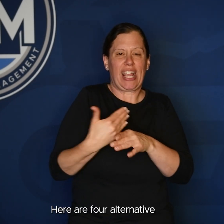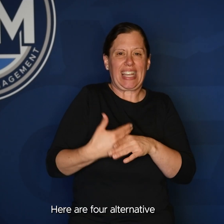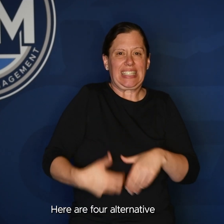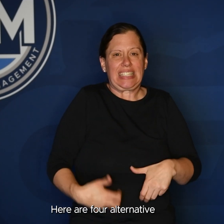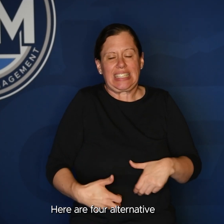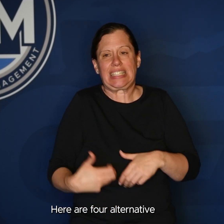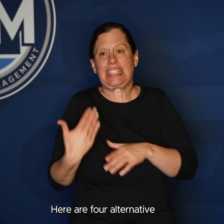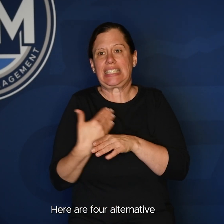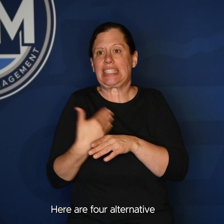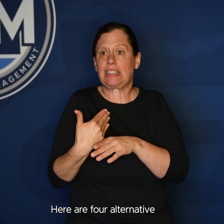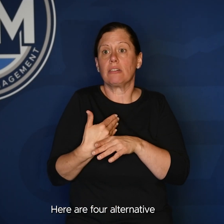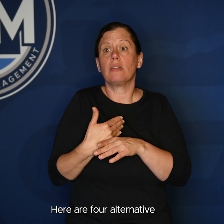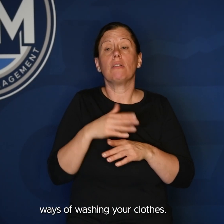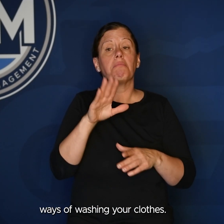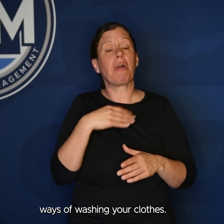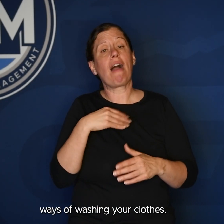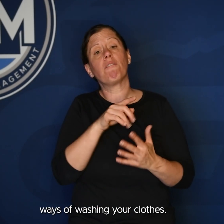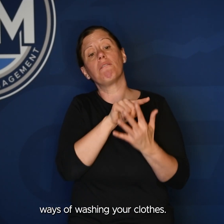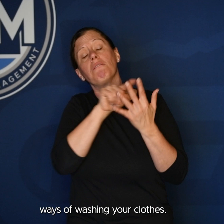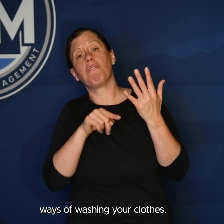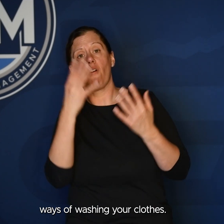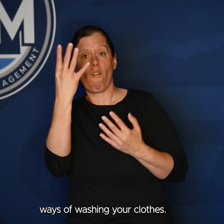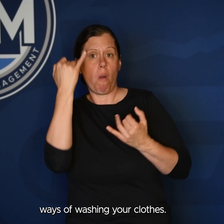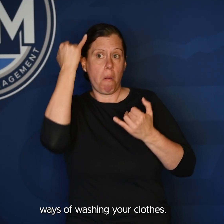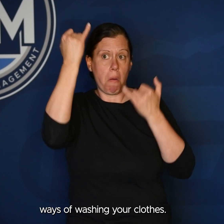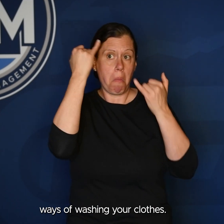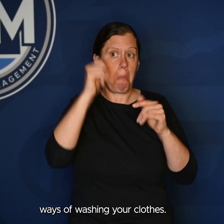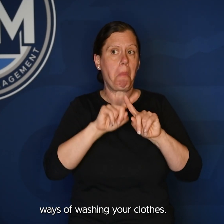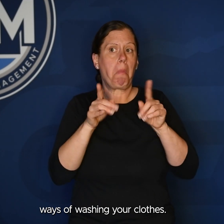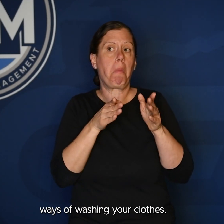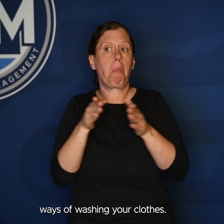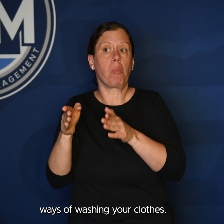Here are 4 alternative ways of washing your clothes.